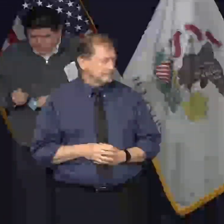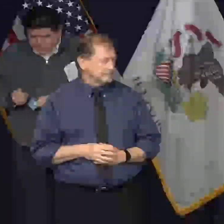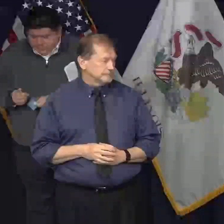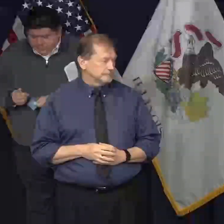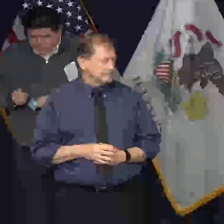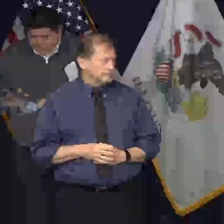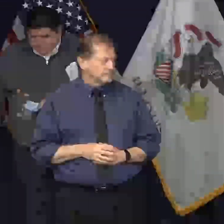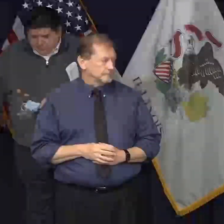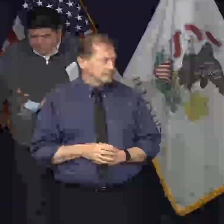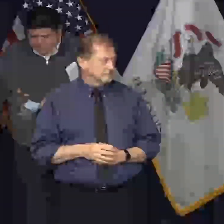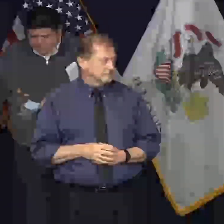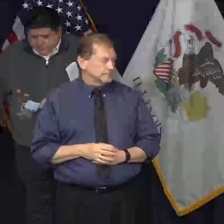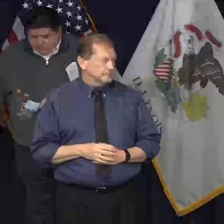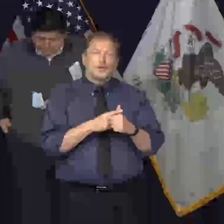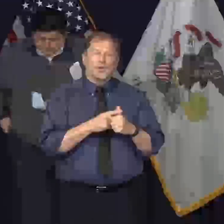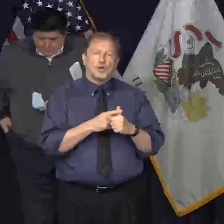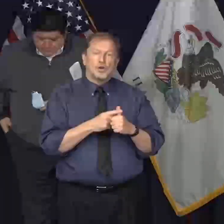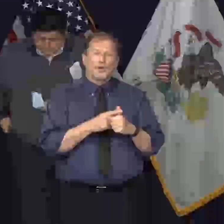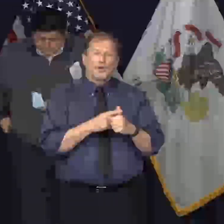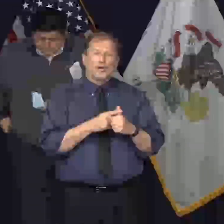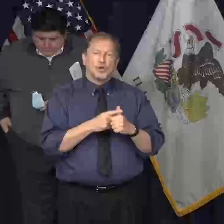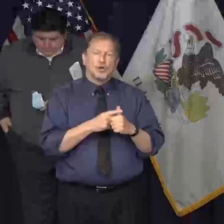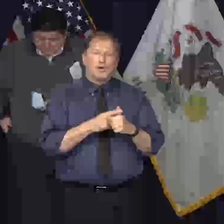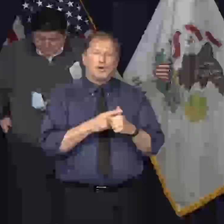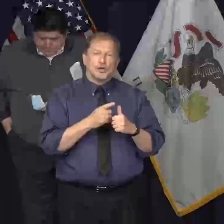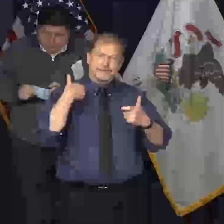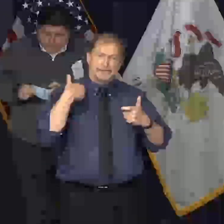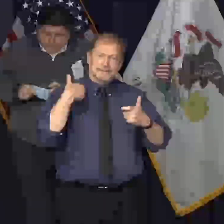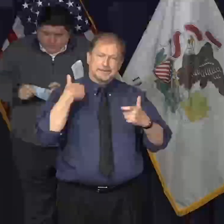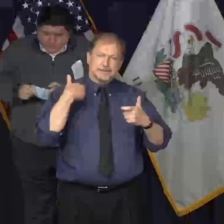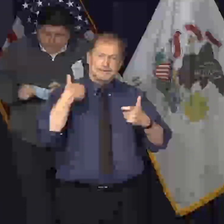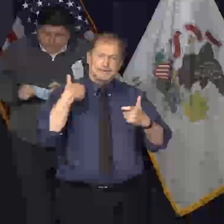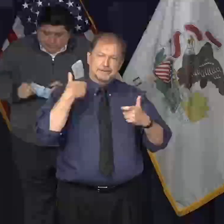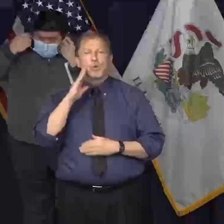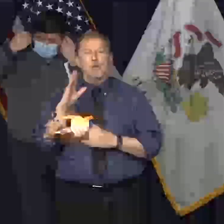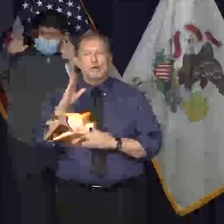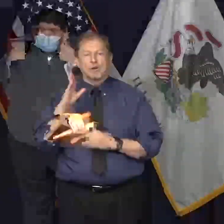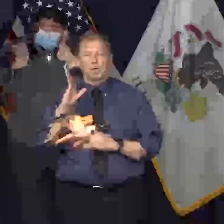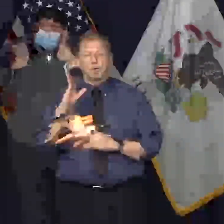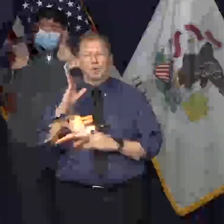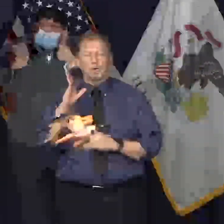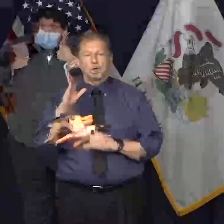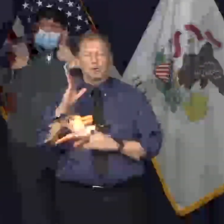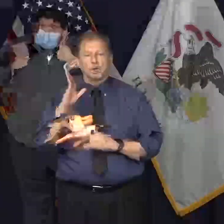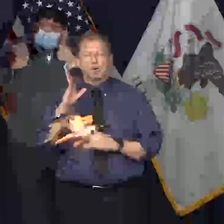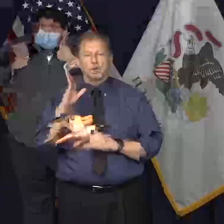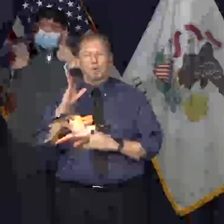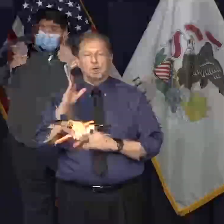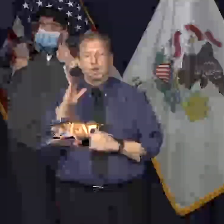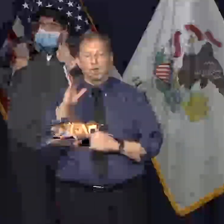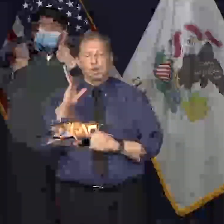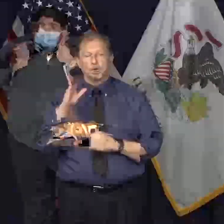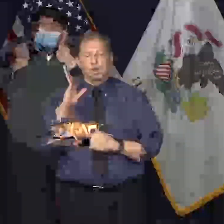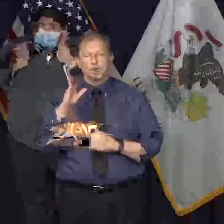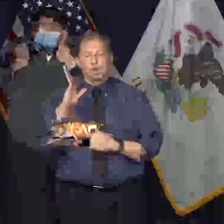Buenas tardes. I'm gonna have some remarks in Spanish, and then I'll move on to English. El